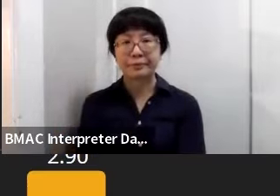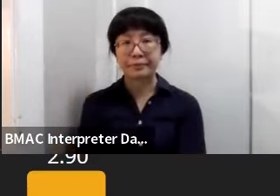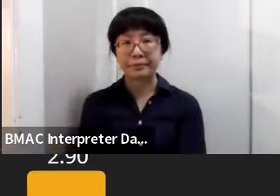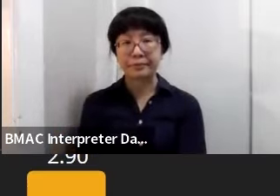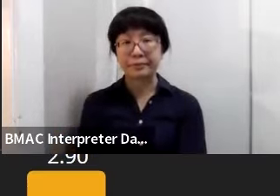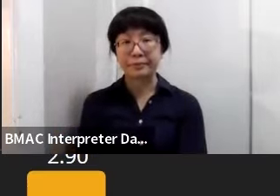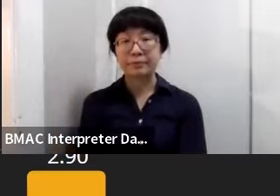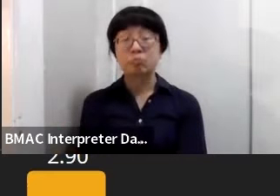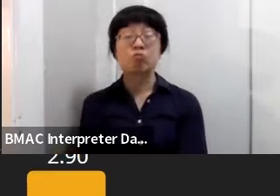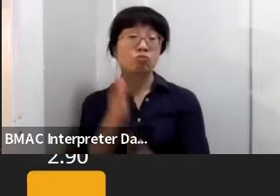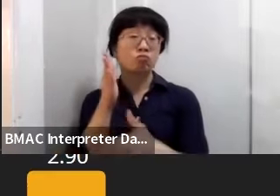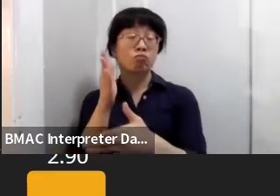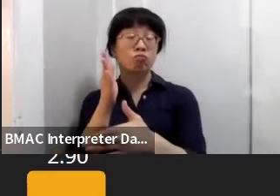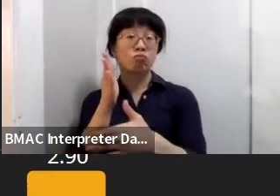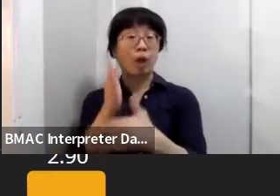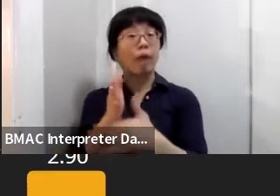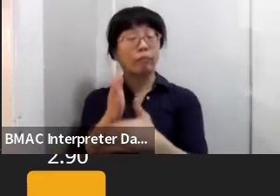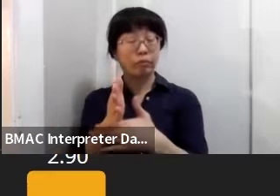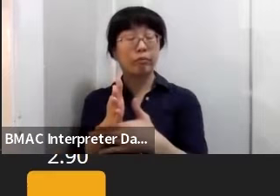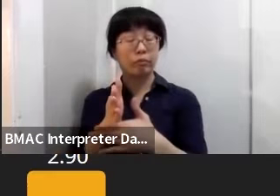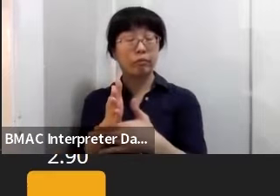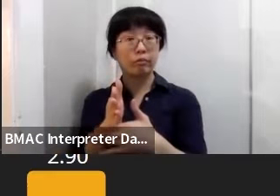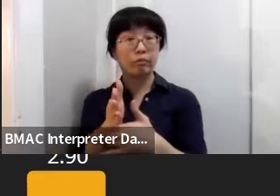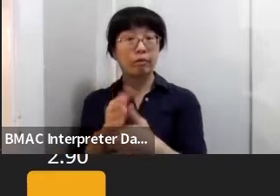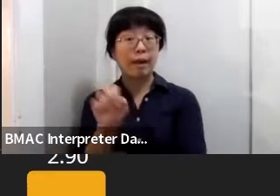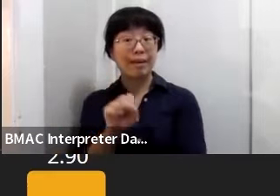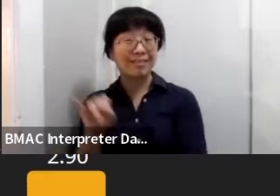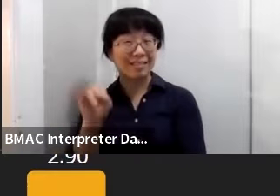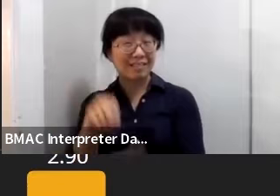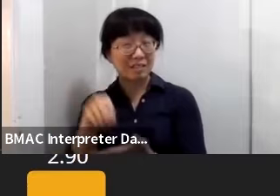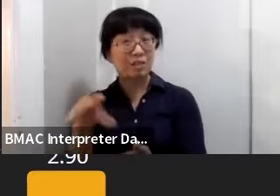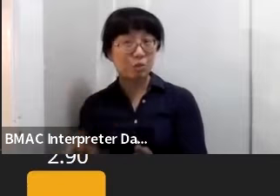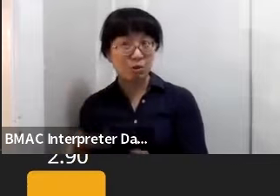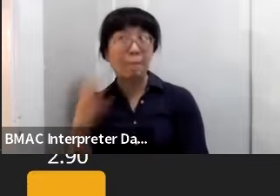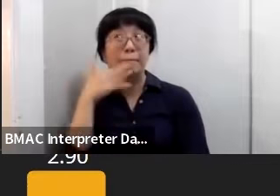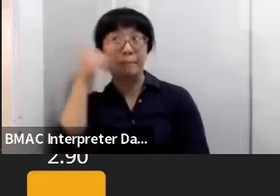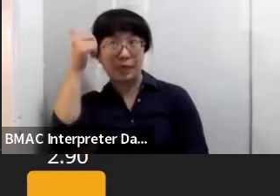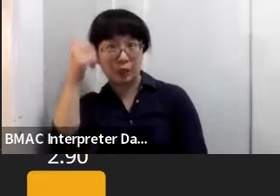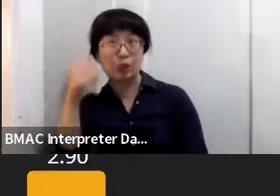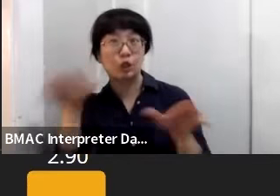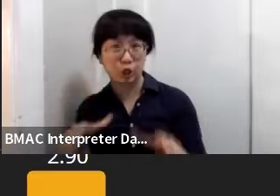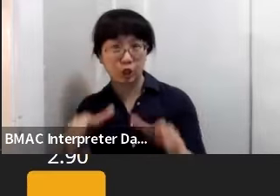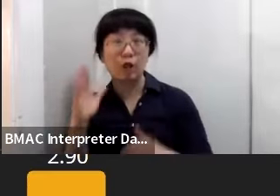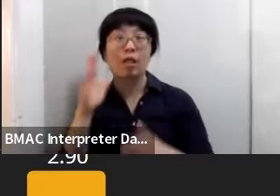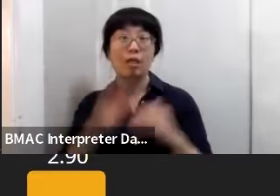Then on average, you can see that SI students outperform non-SI students by